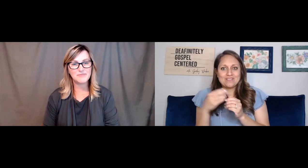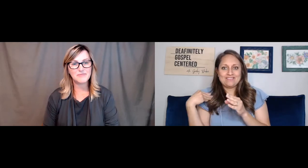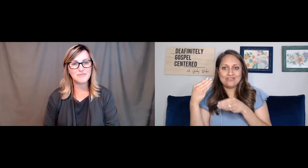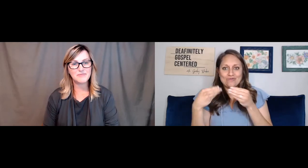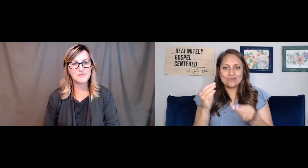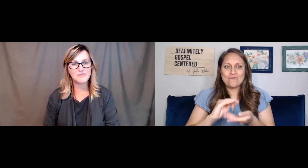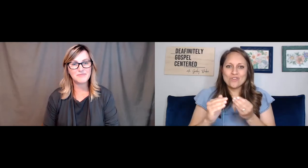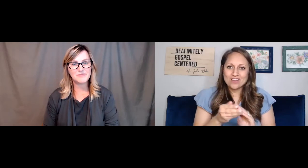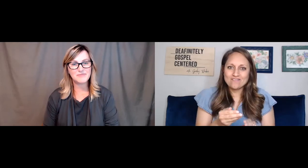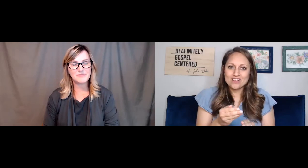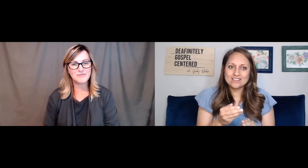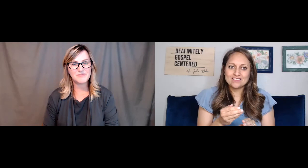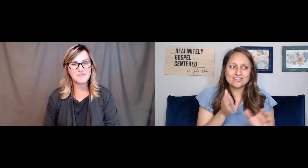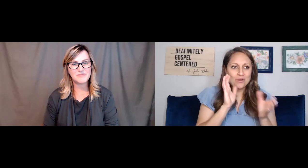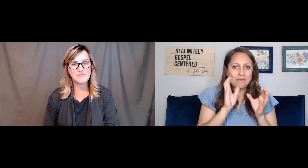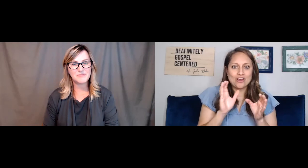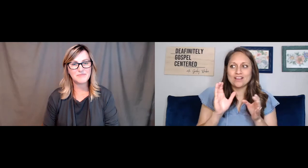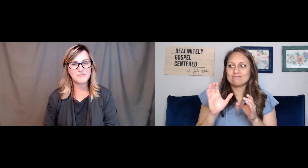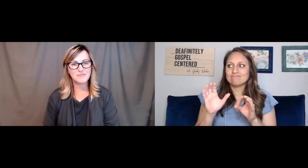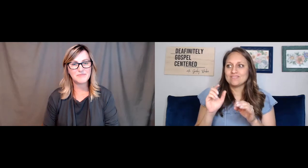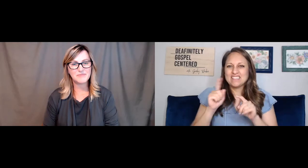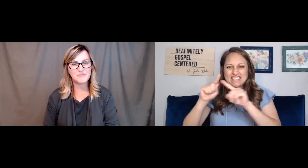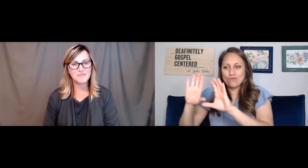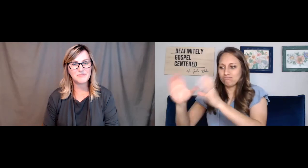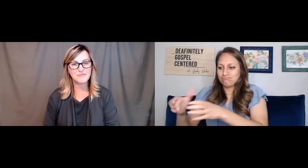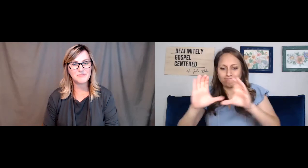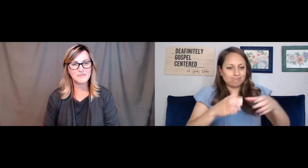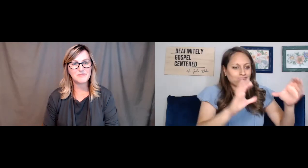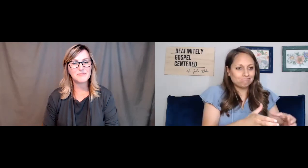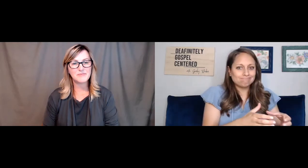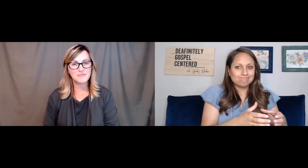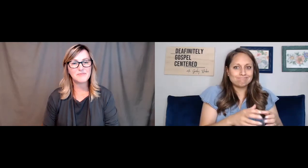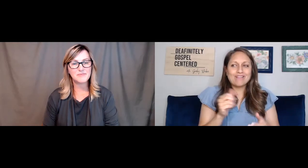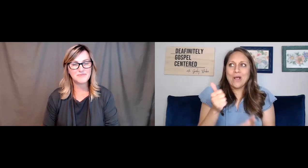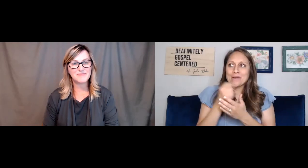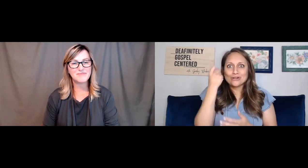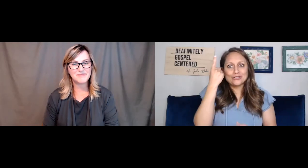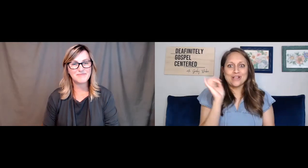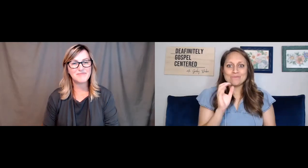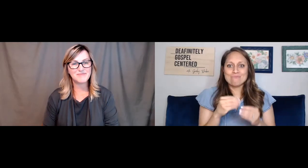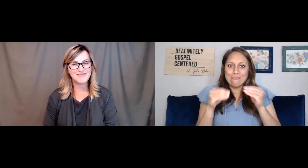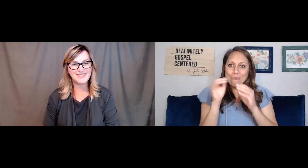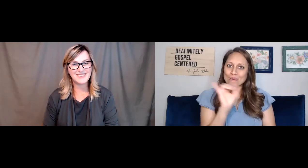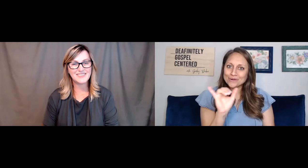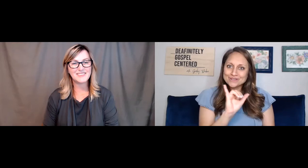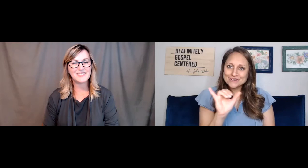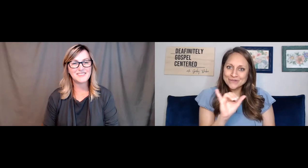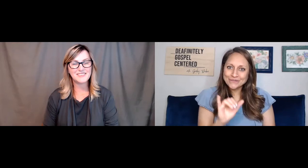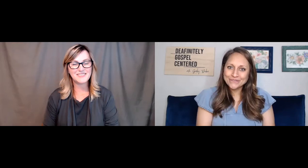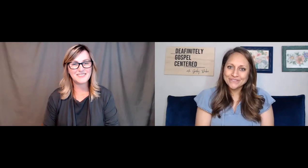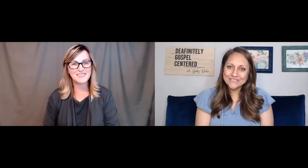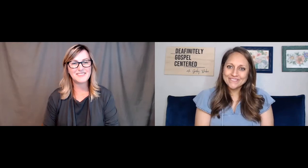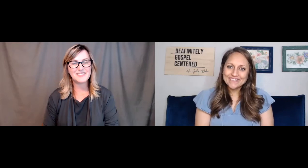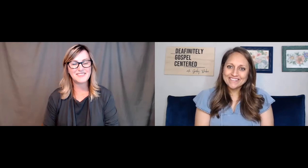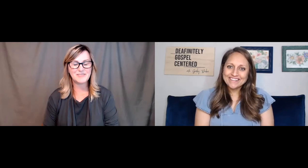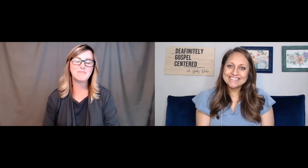this need for generational forgiveness, and even in sharing us these different categories that you mentioned of different things people have gone